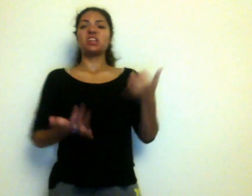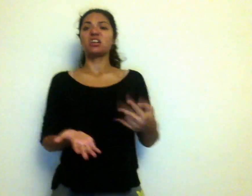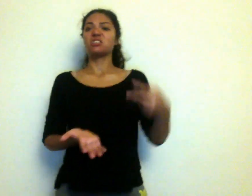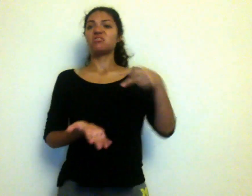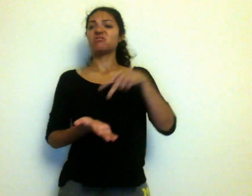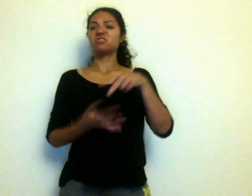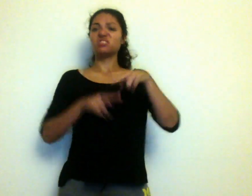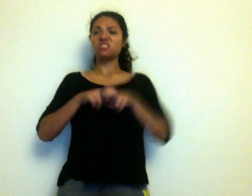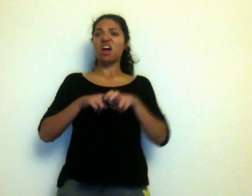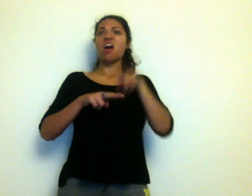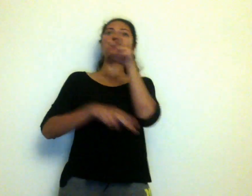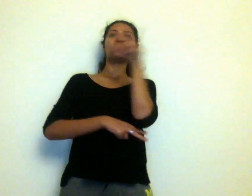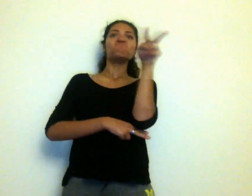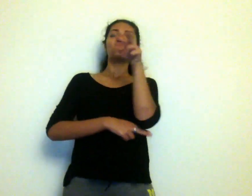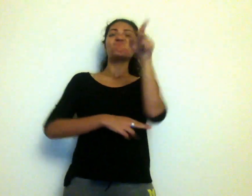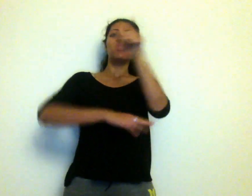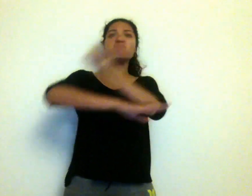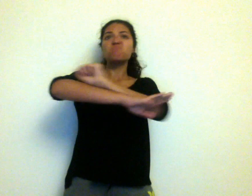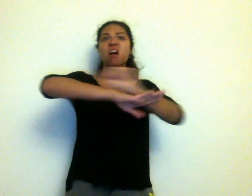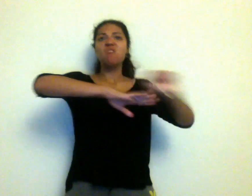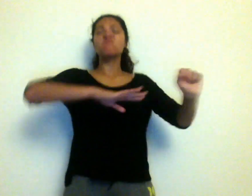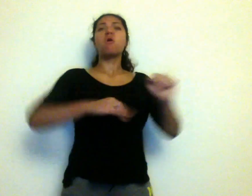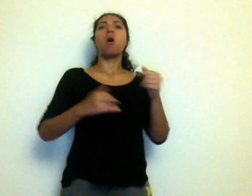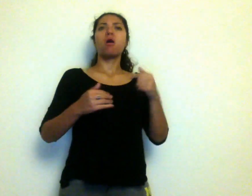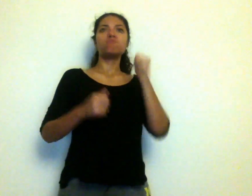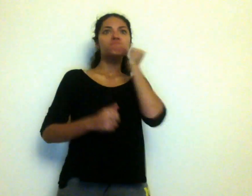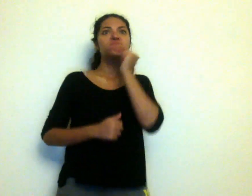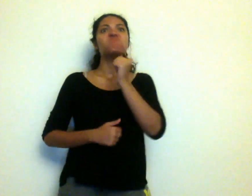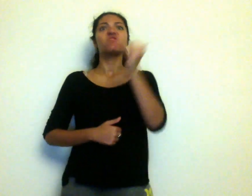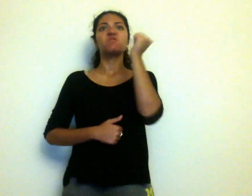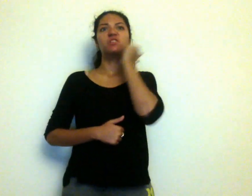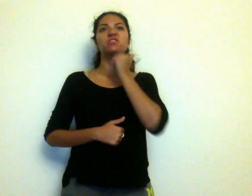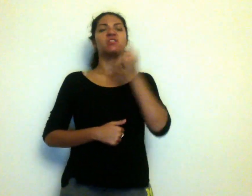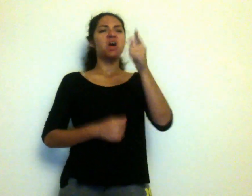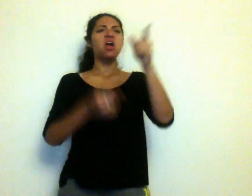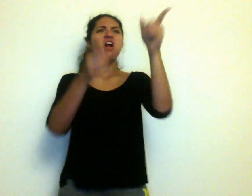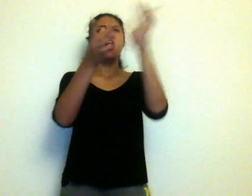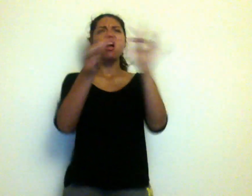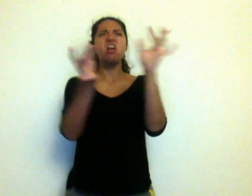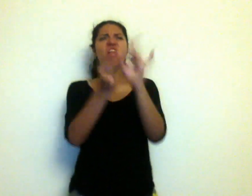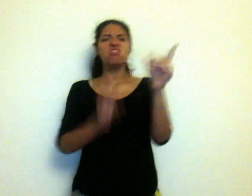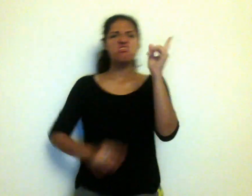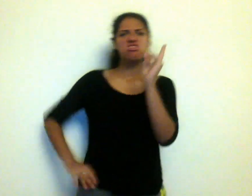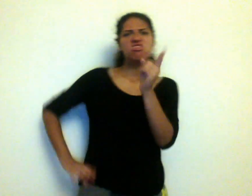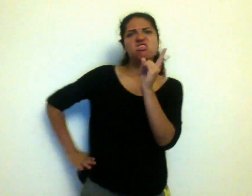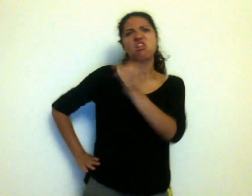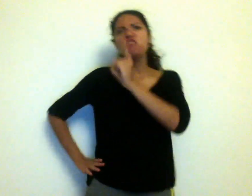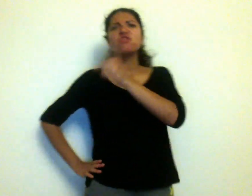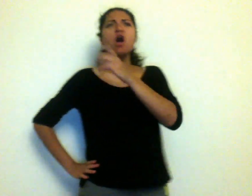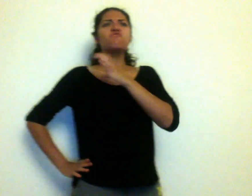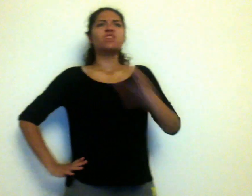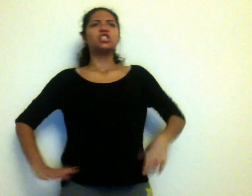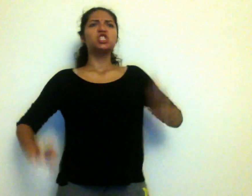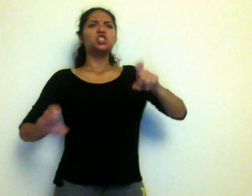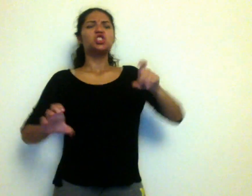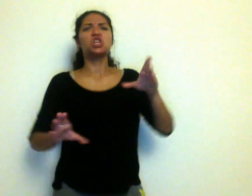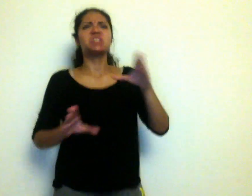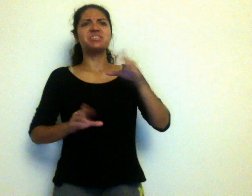day after day, and have been told in a patronizing way that we ought to accept Christianity because Christian nations